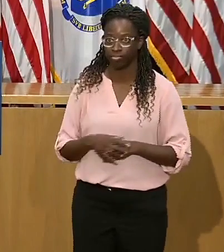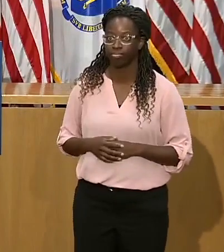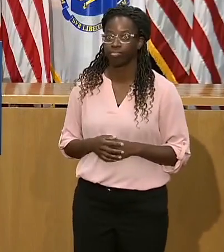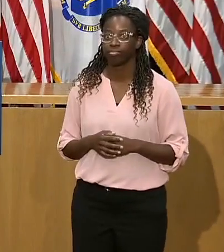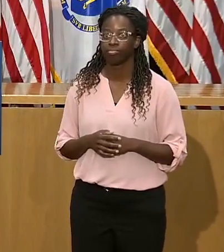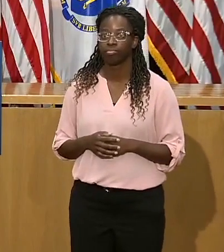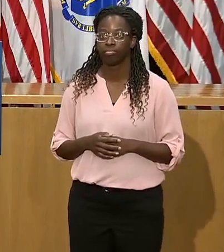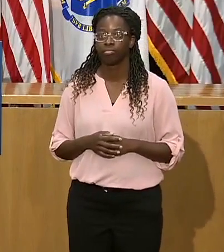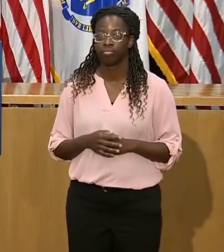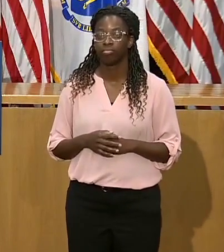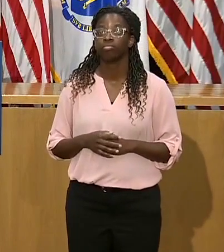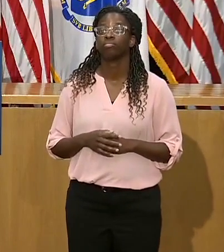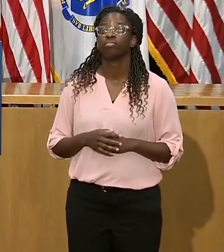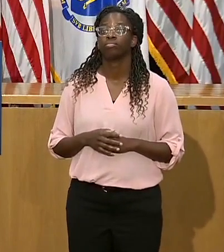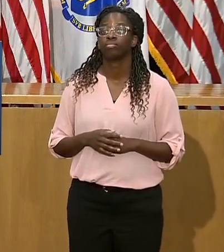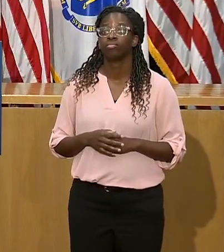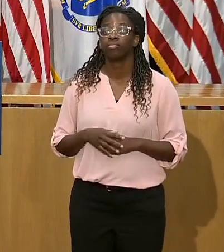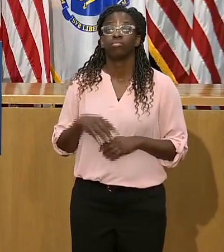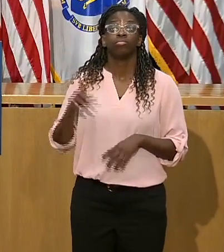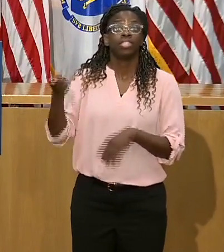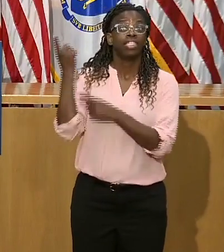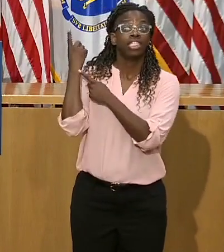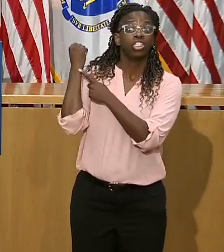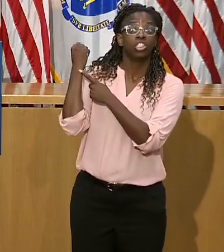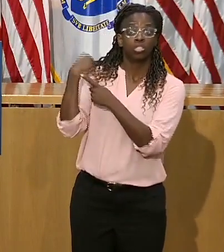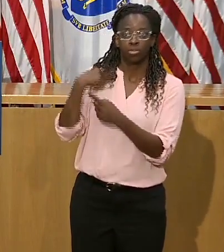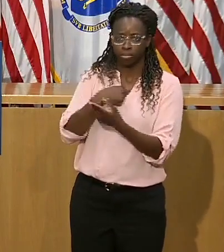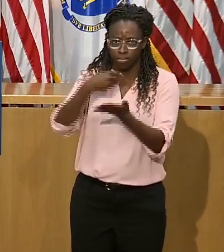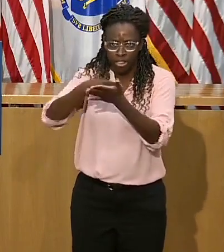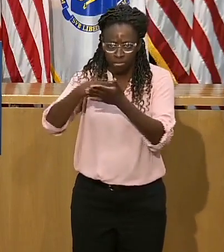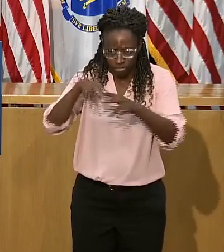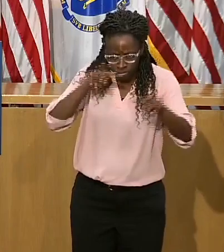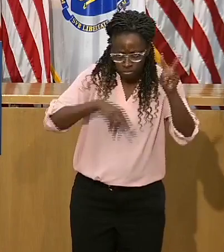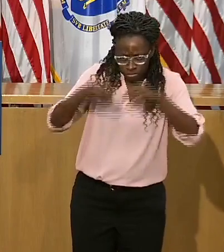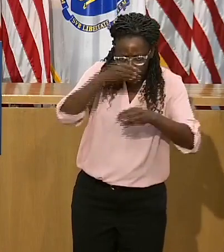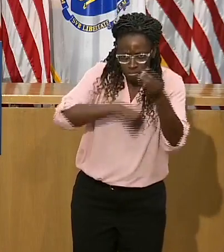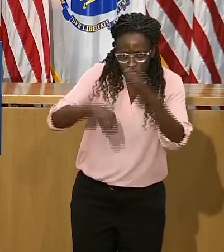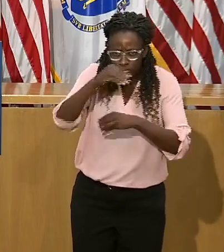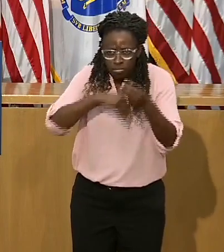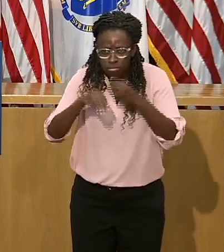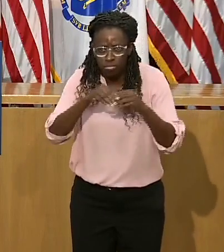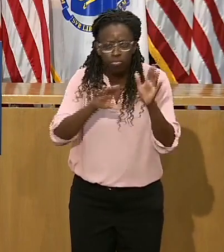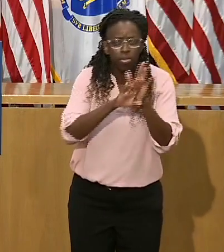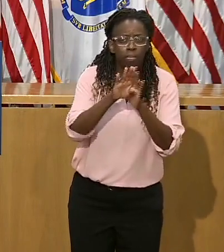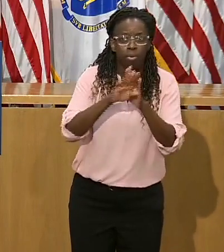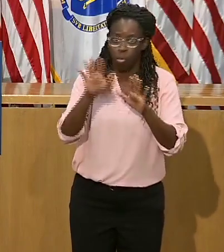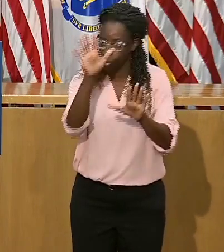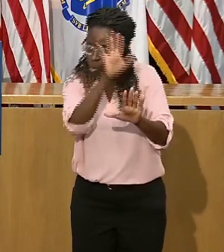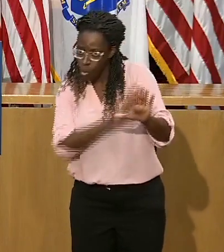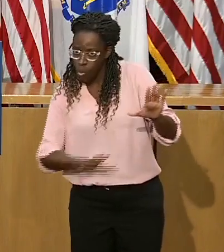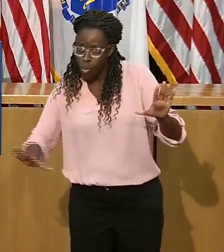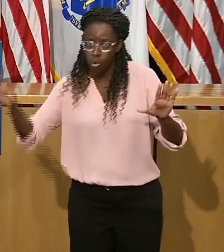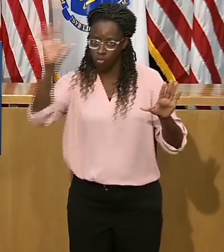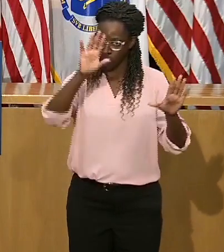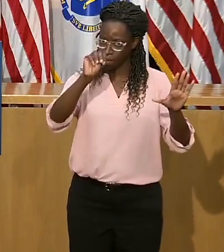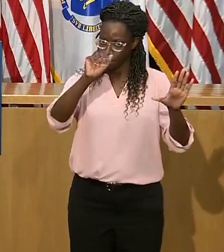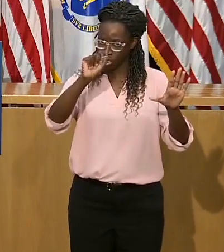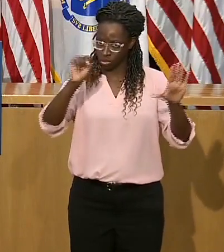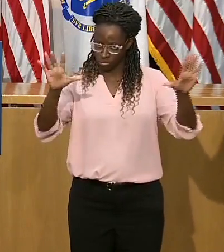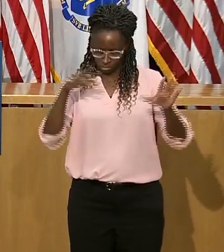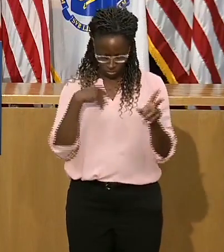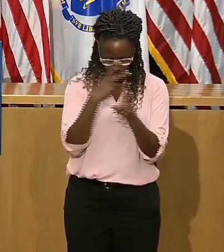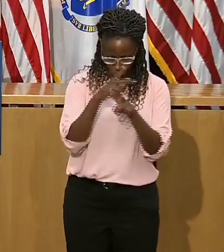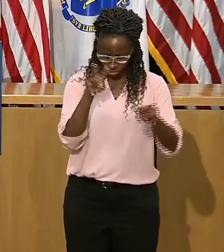development planning process that included many conversations around the state. Out of those conversations came our economic development